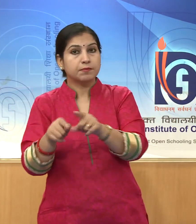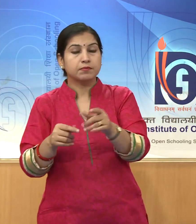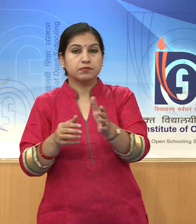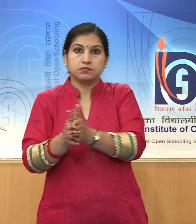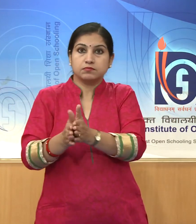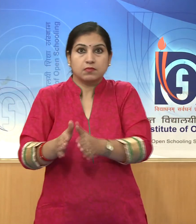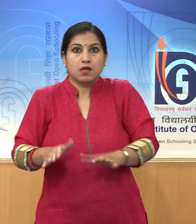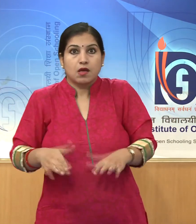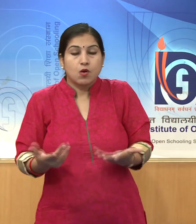inspired by